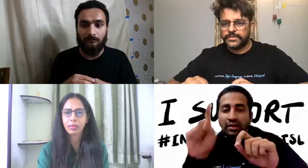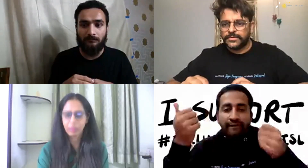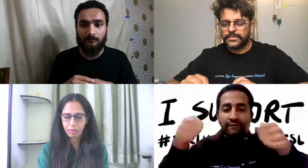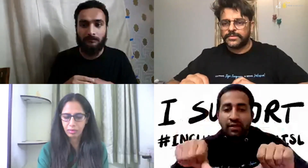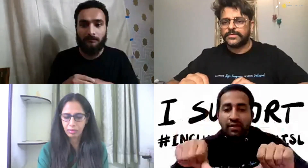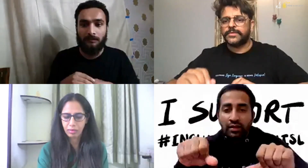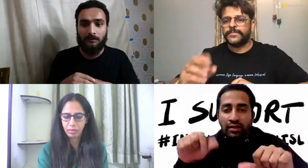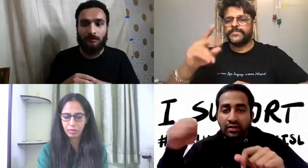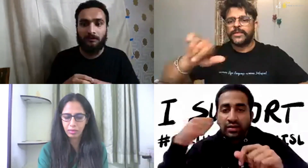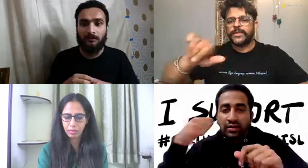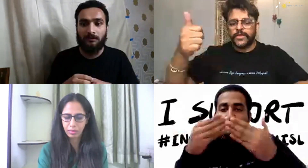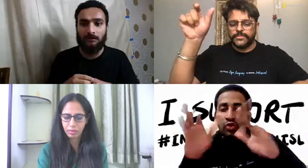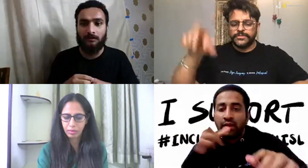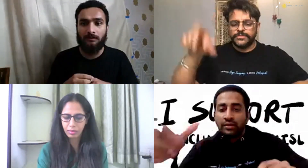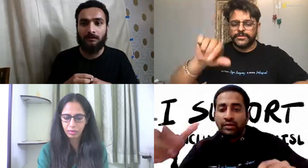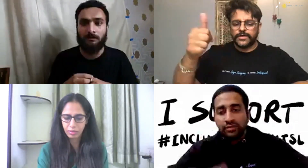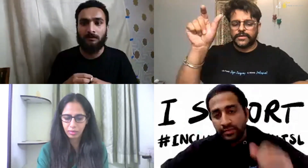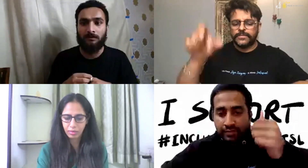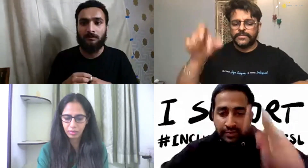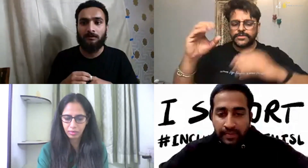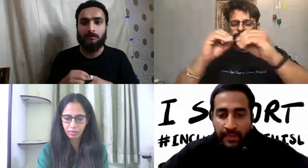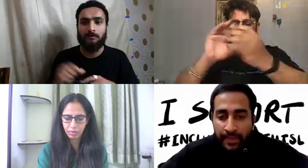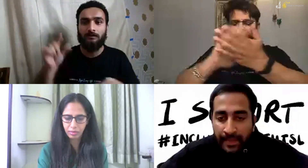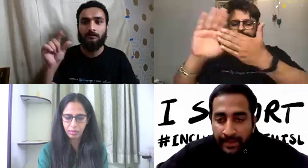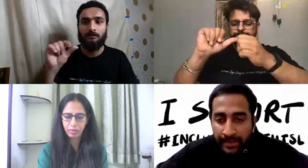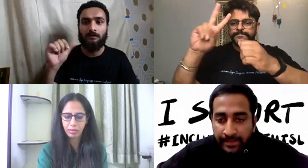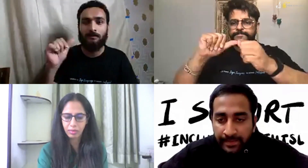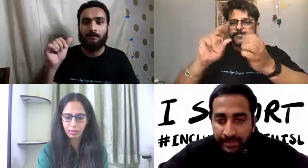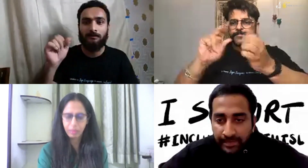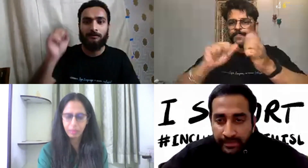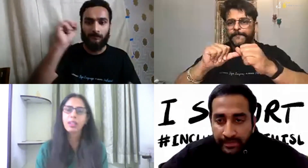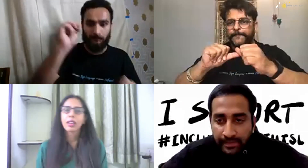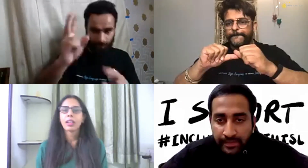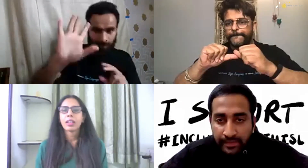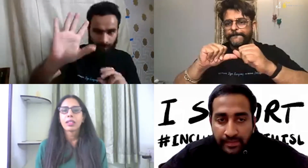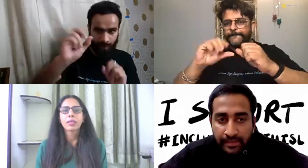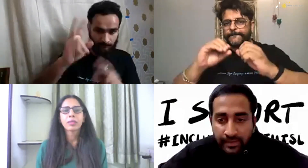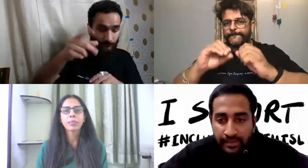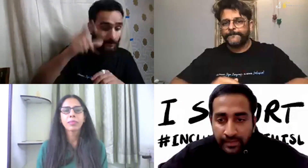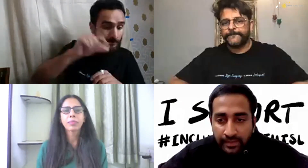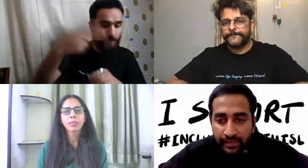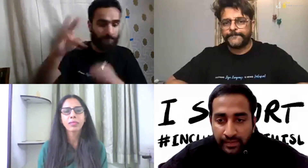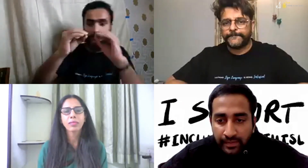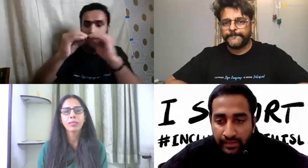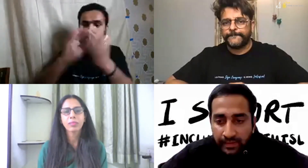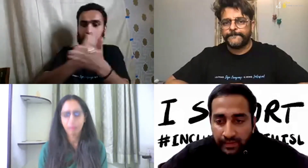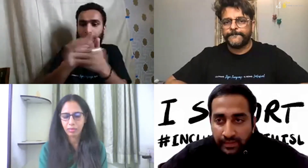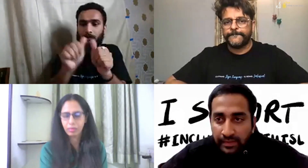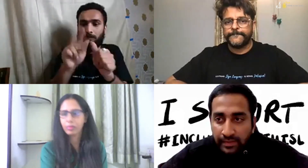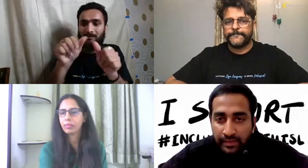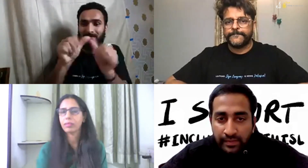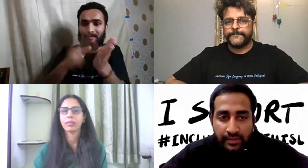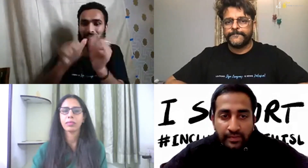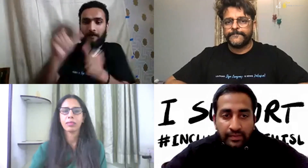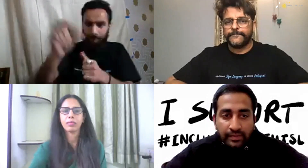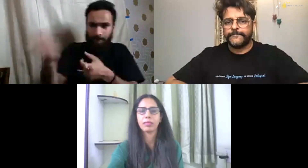Bottom here, his video is turned off, so I can't spotlight him. All right, let's just call Bhavna then.